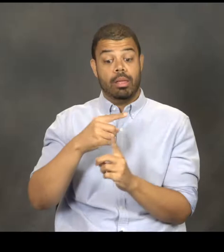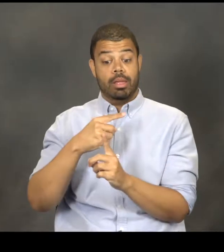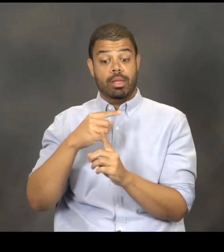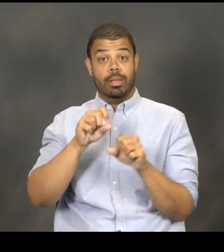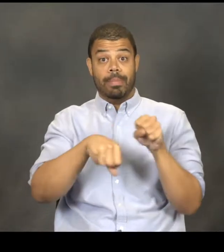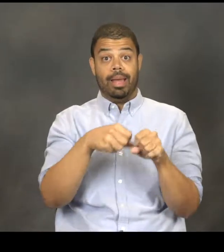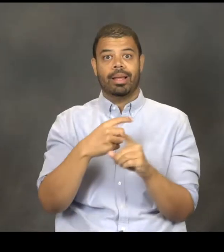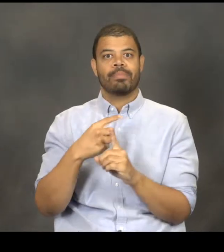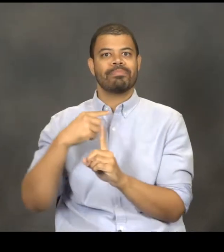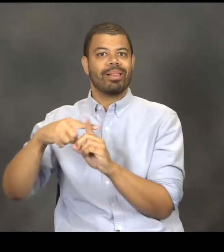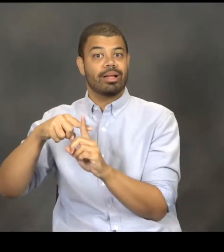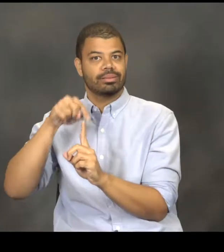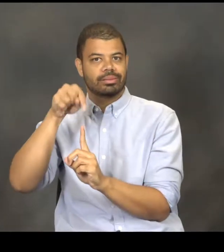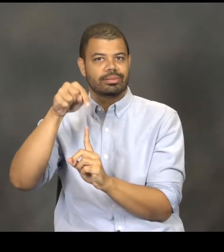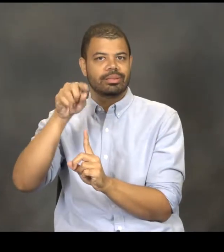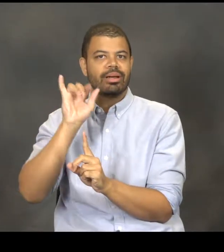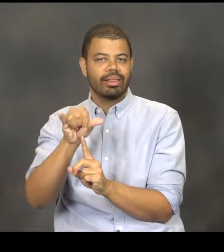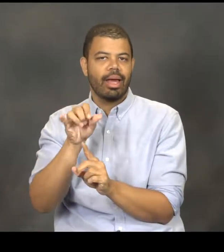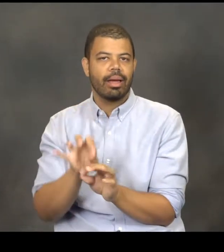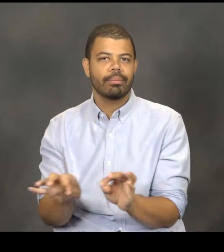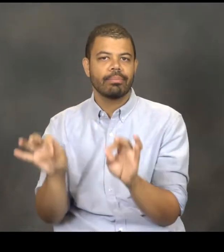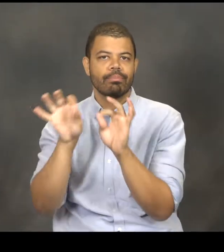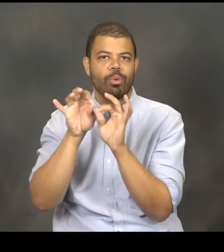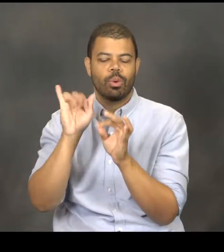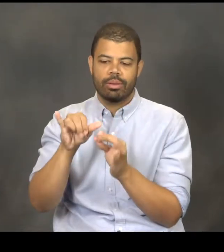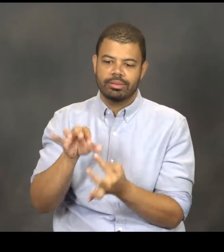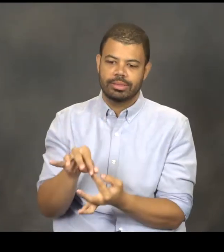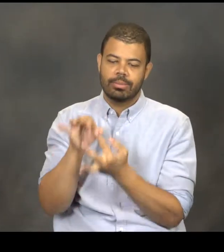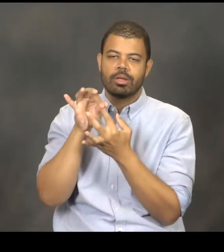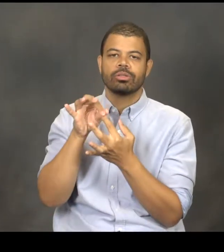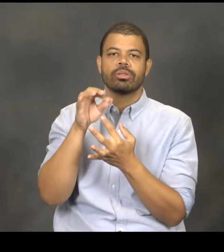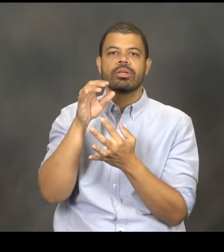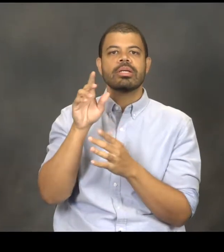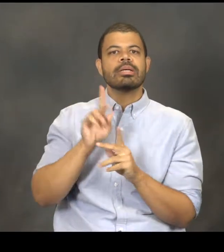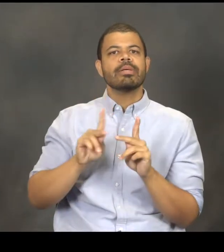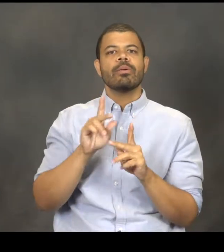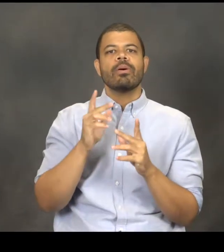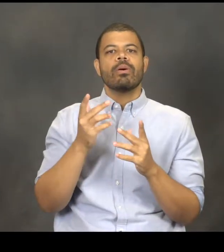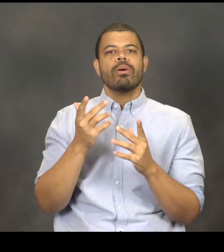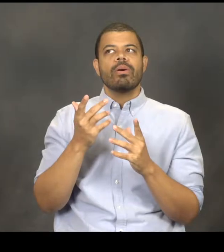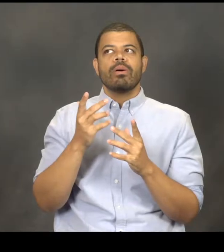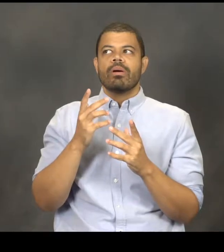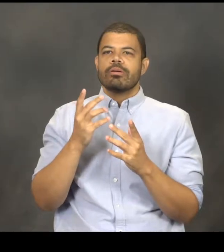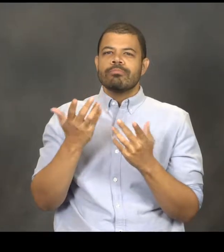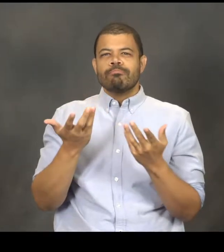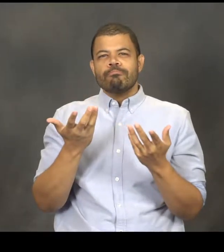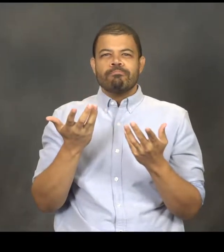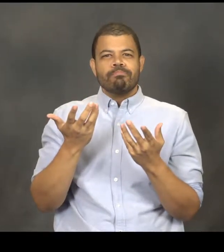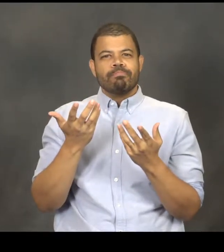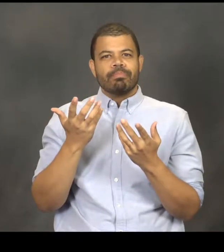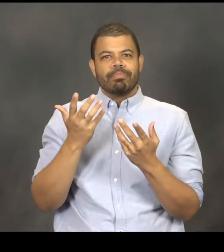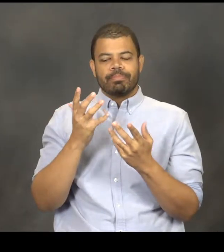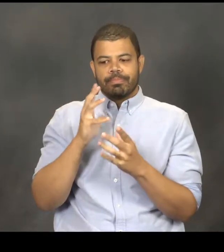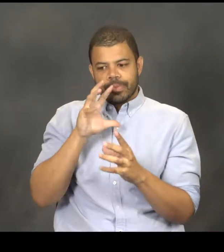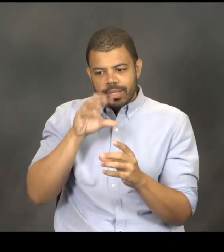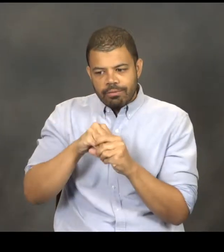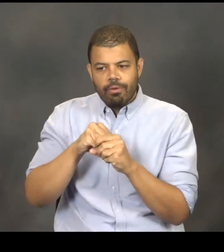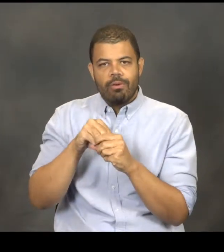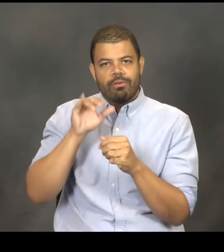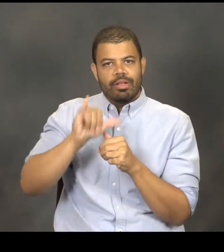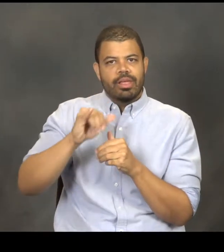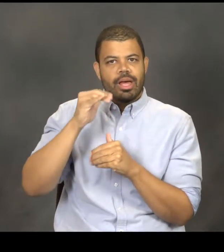of special. Folks have really become an intricate sort of part of the process when it comes